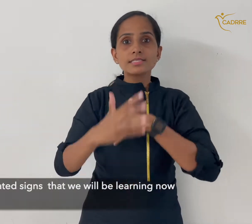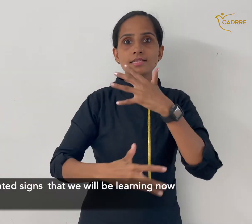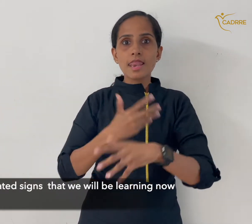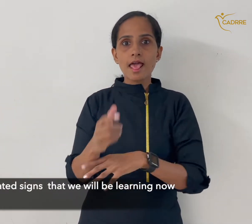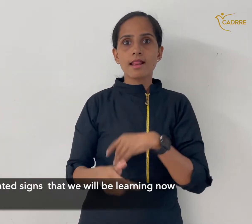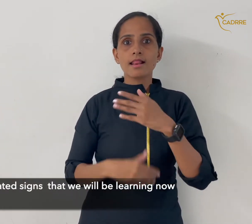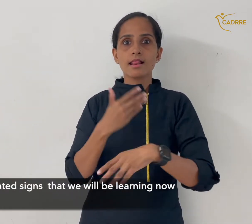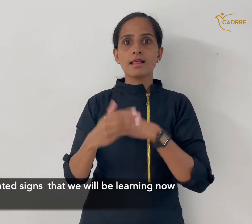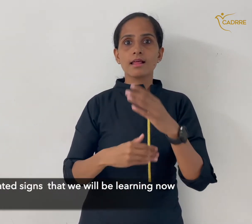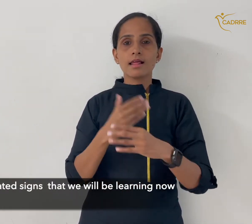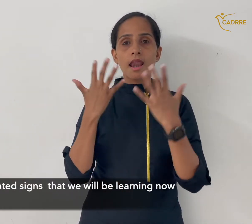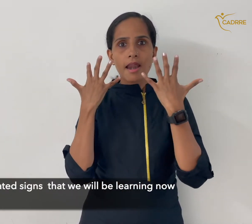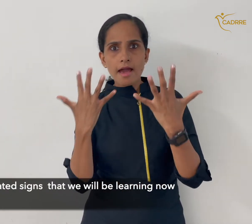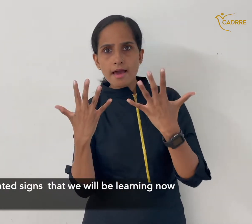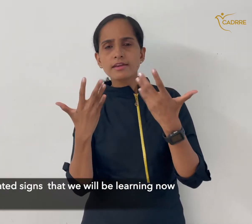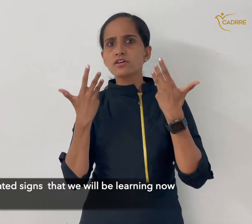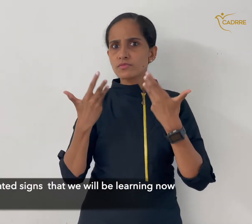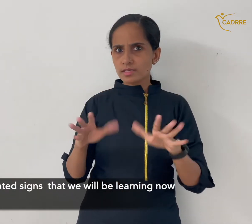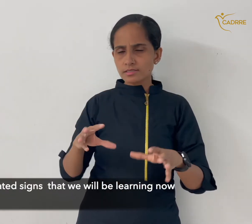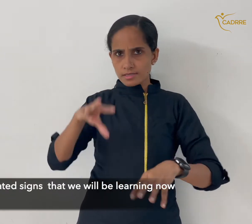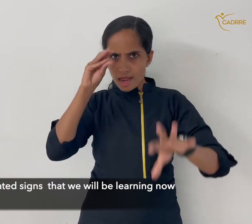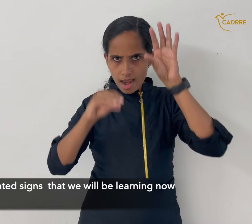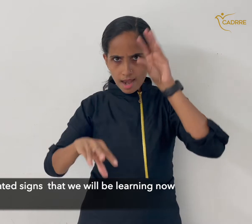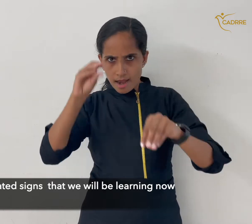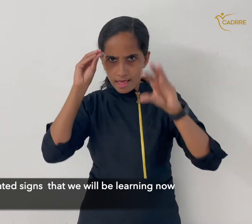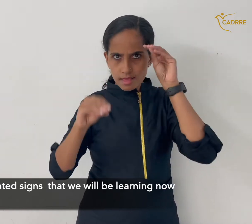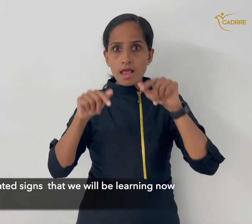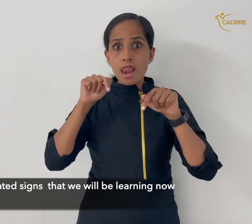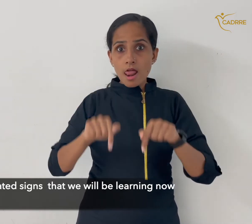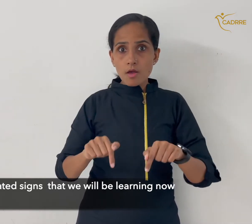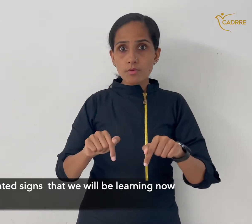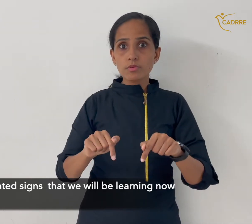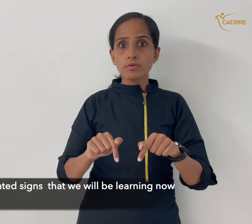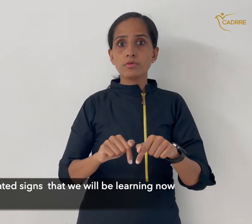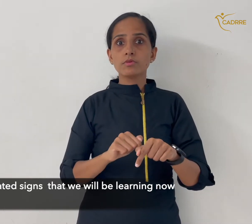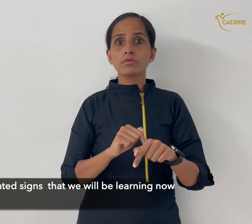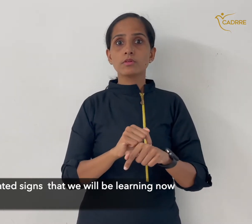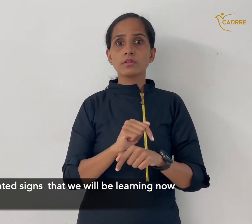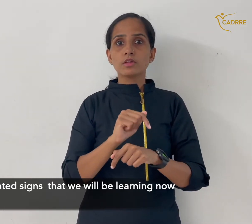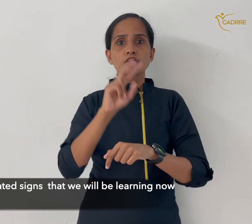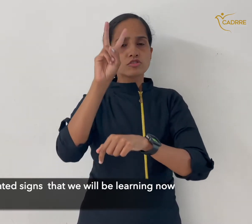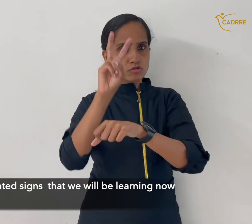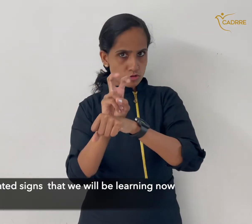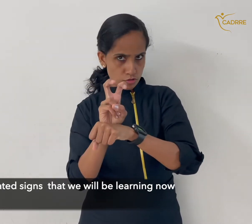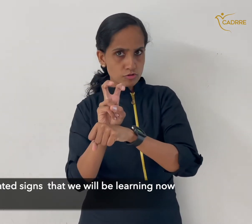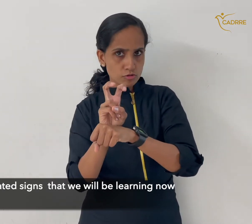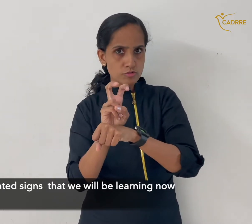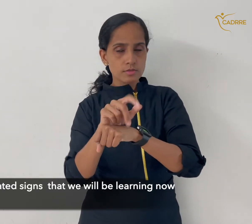this is part 2 of IT related science